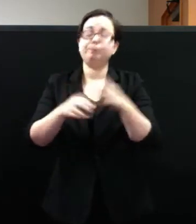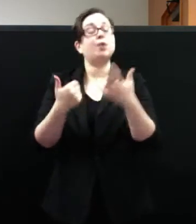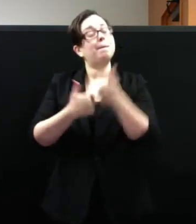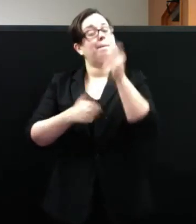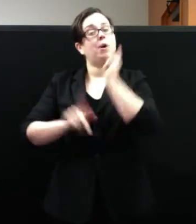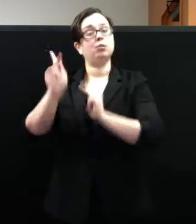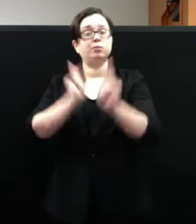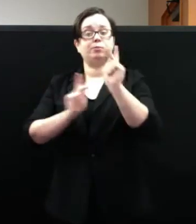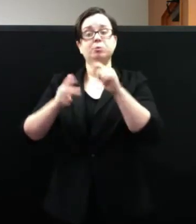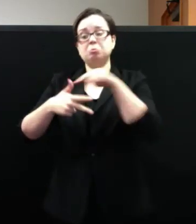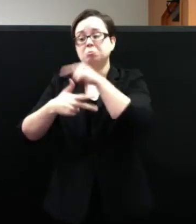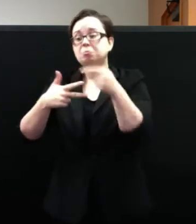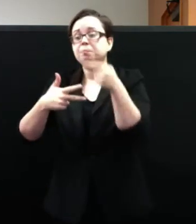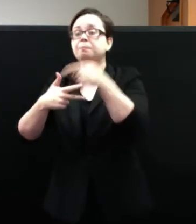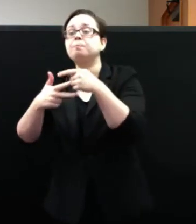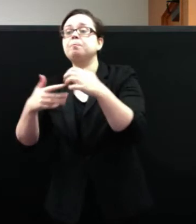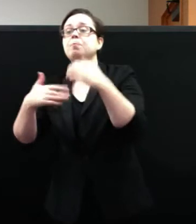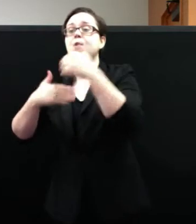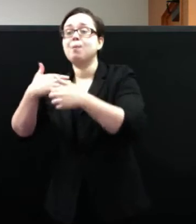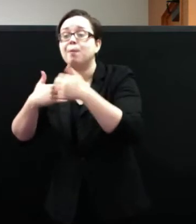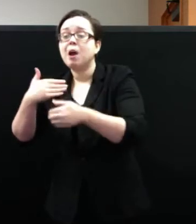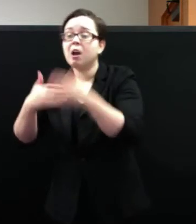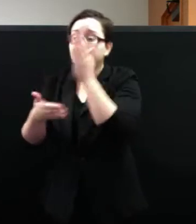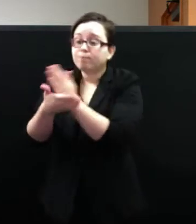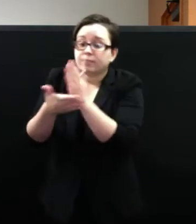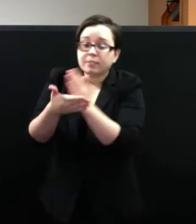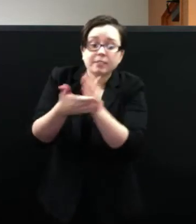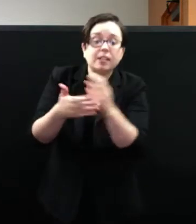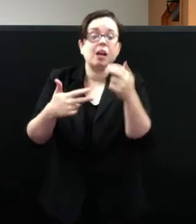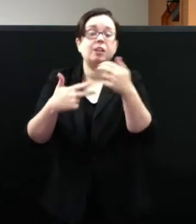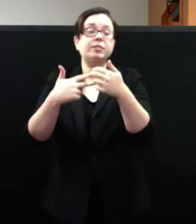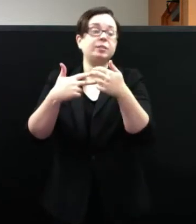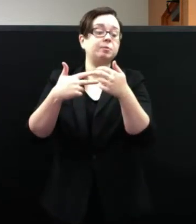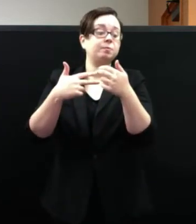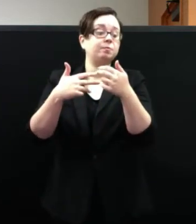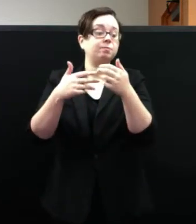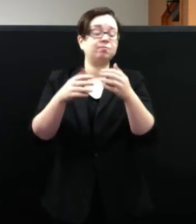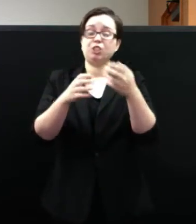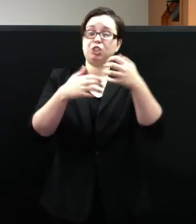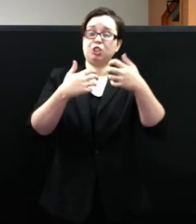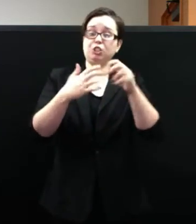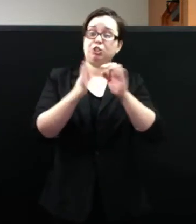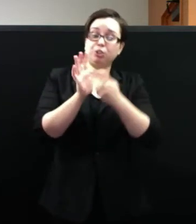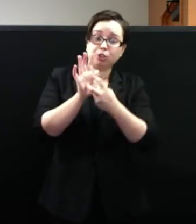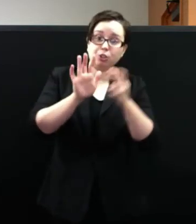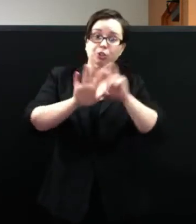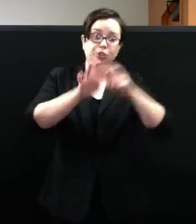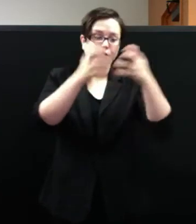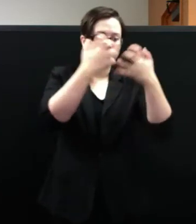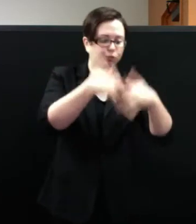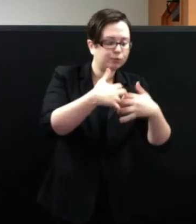into a toaster. The toaster is then deposited for some time. It pops up, and then voila, after 2 minutes, toast